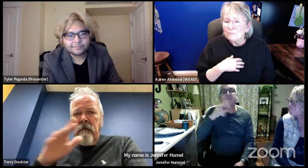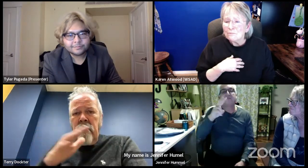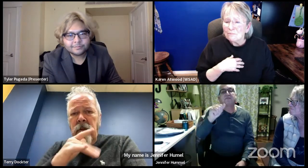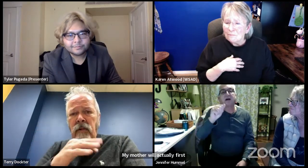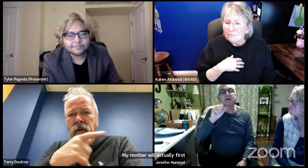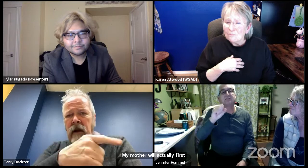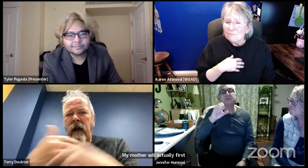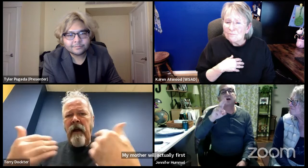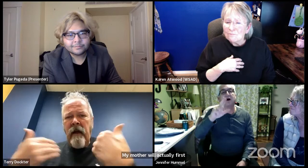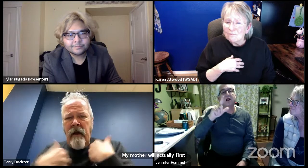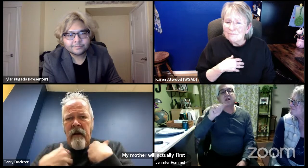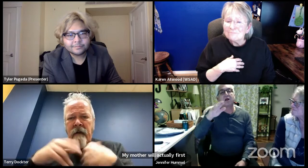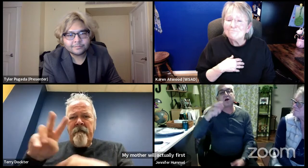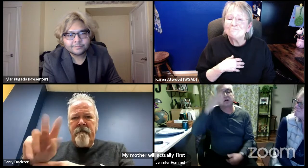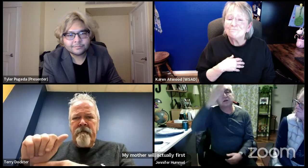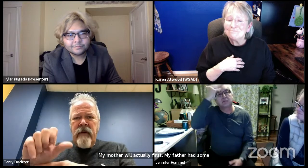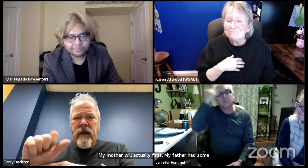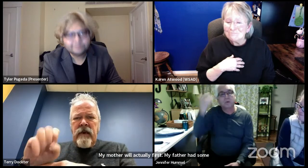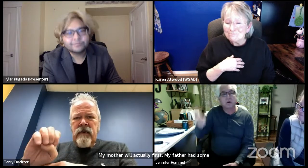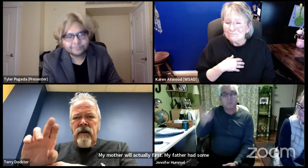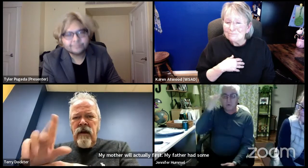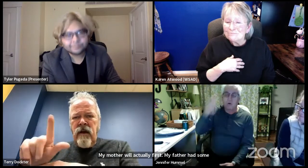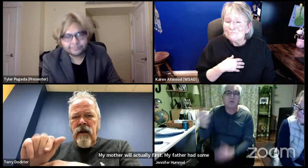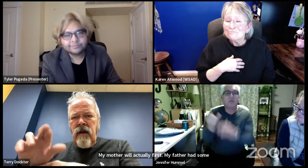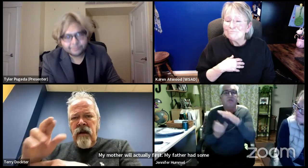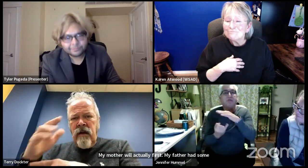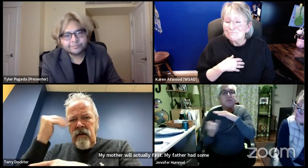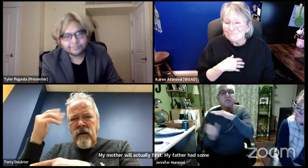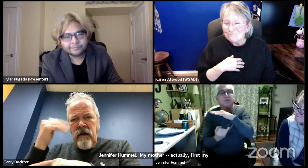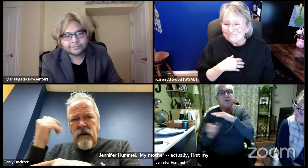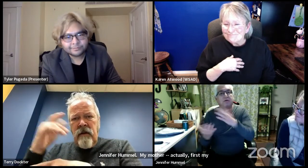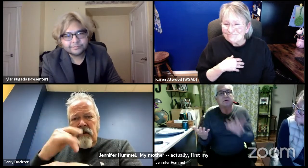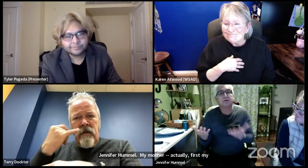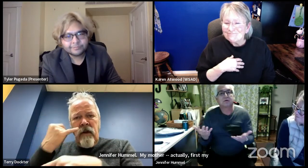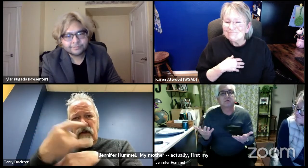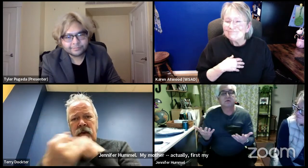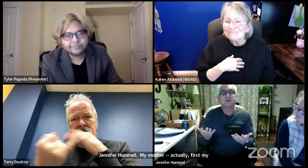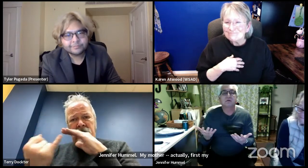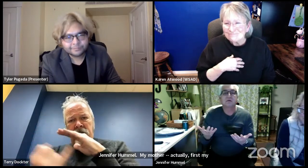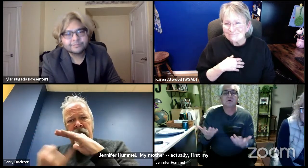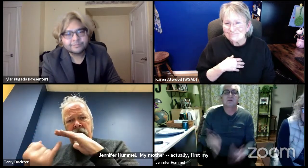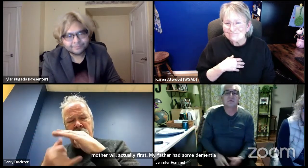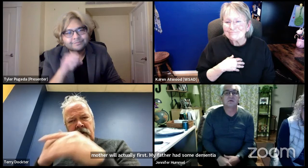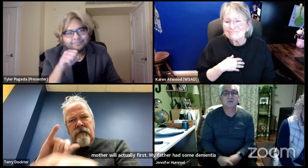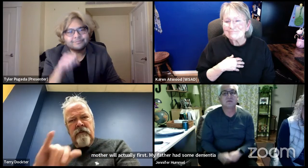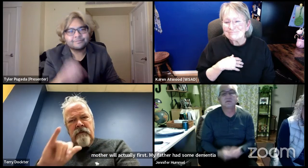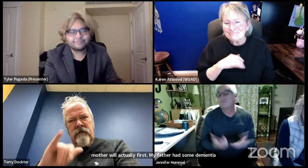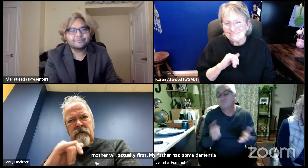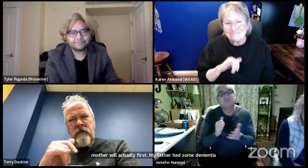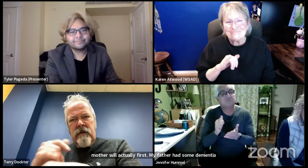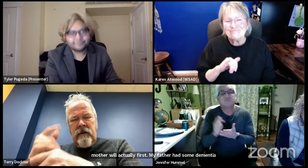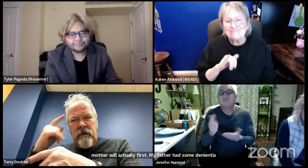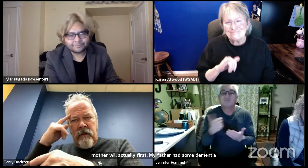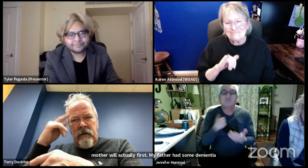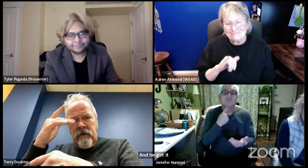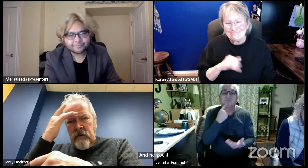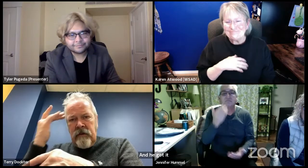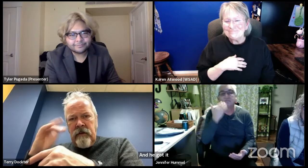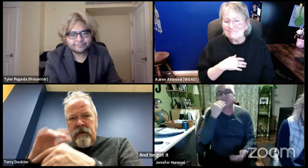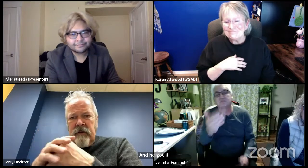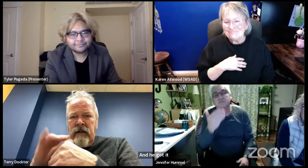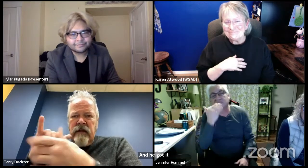whose mother is deaf, she's a coda, who has vascular dementia, and she tends to isolate